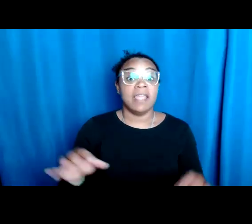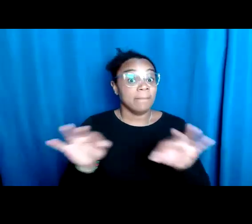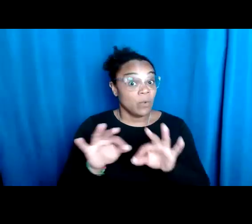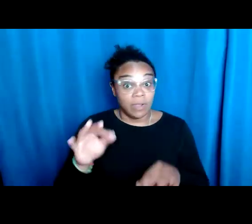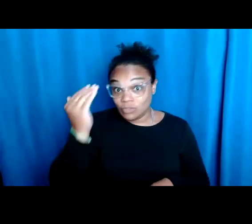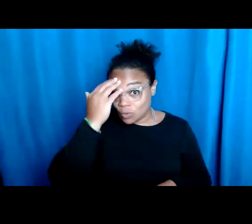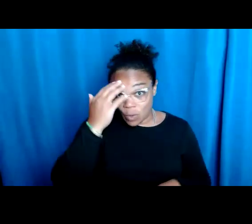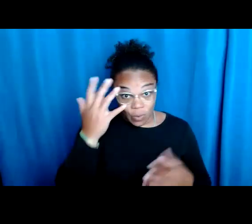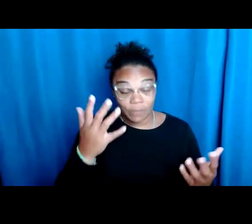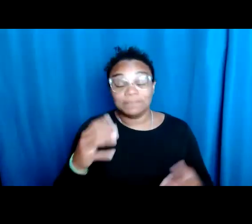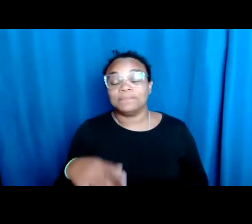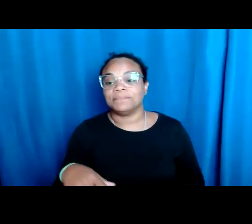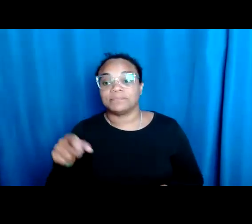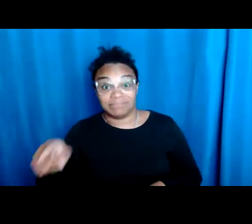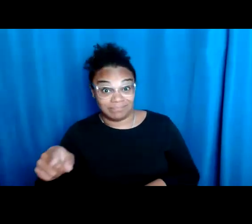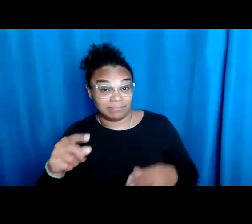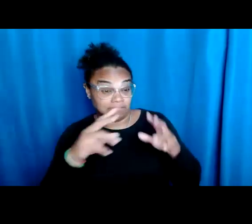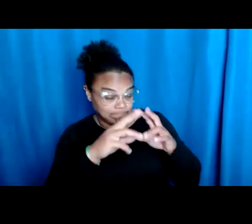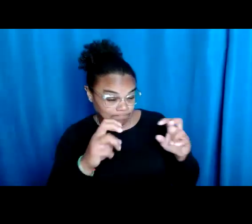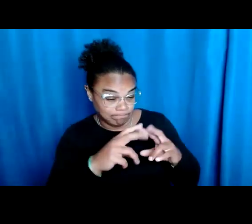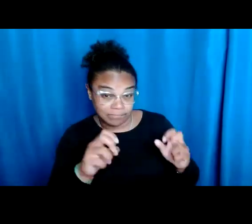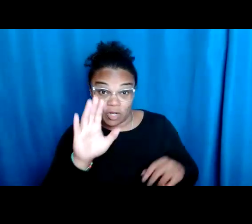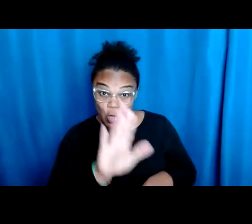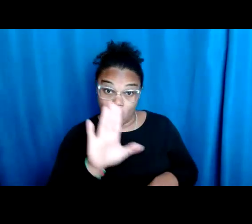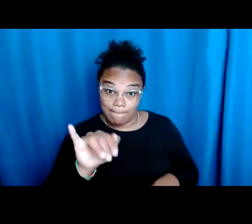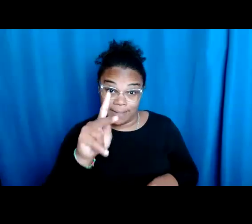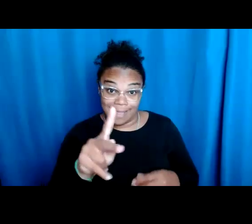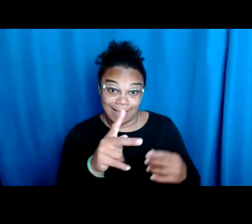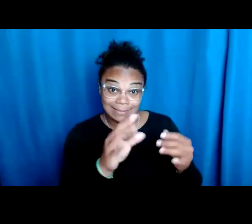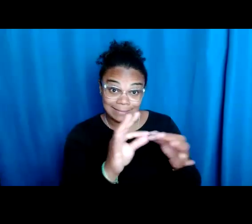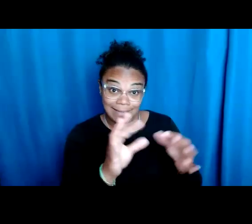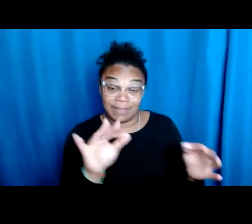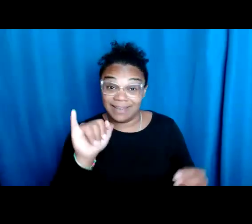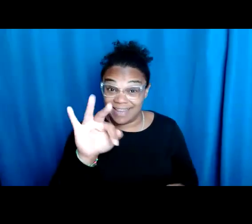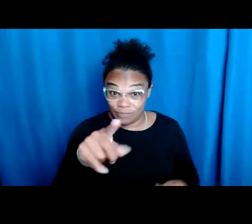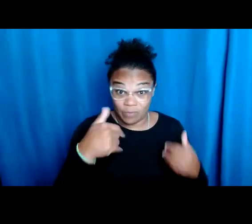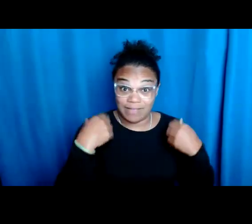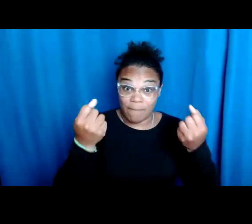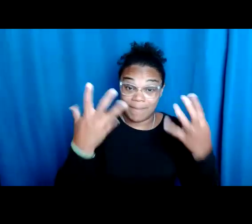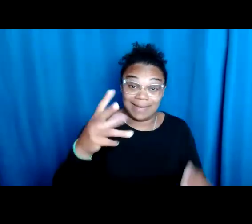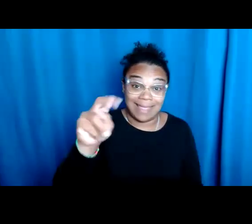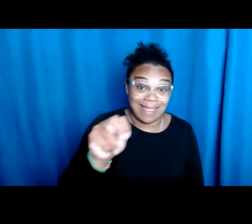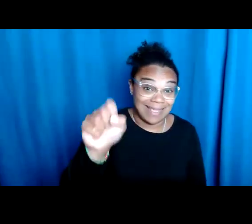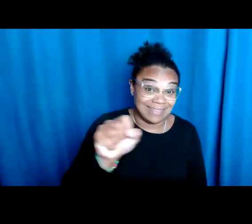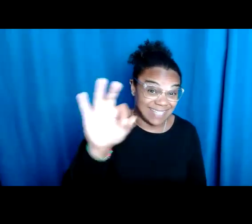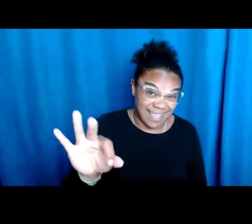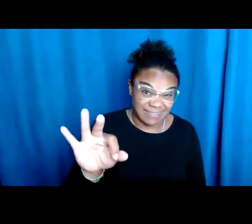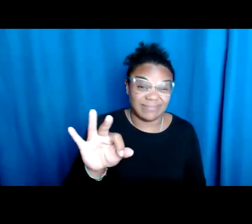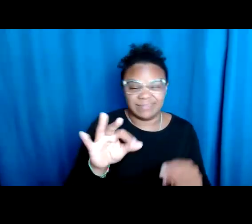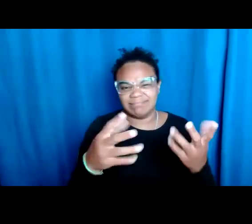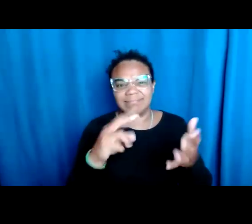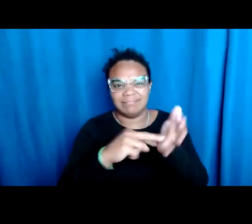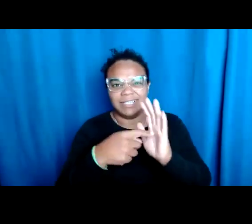your bank statements, if you have a lot of NSFs over that 6-month period, that's going to